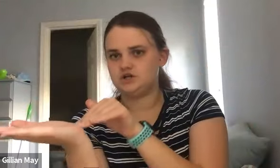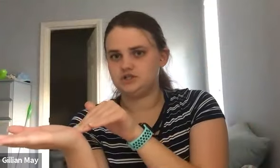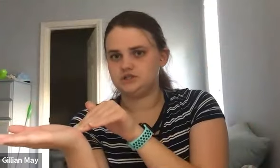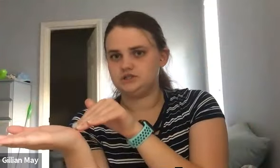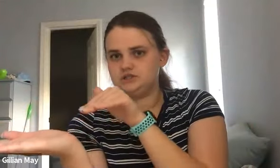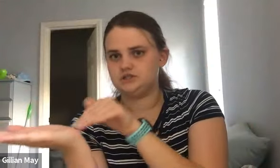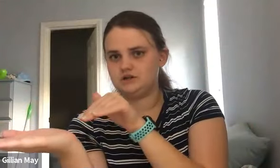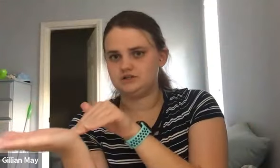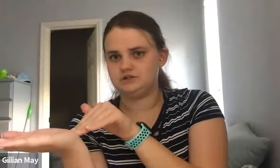Doctor.